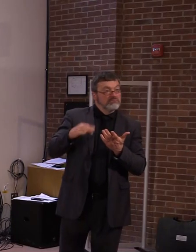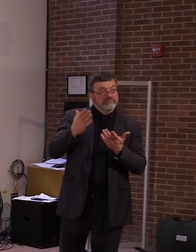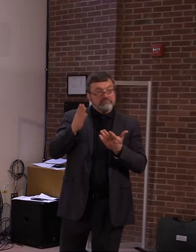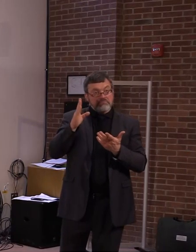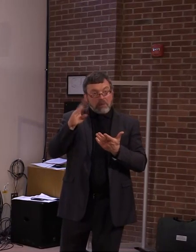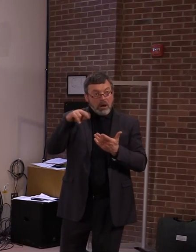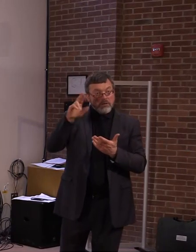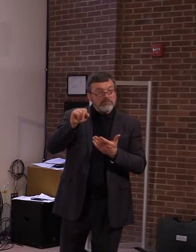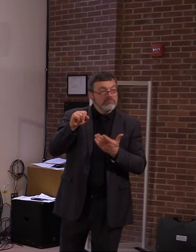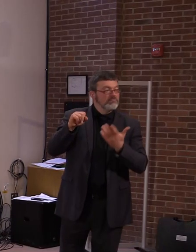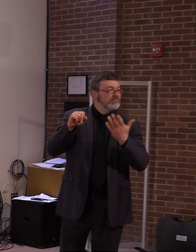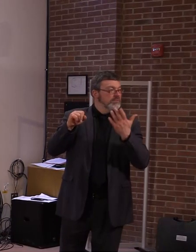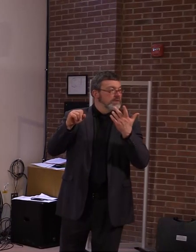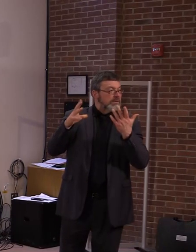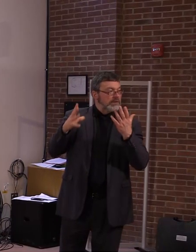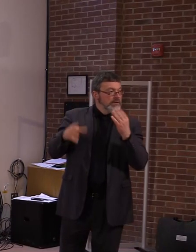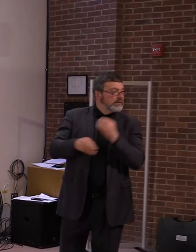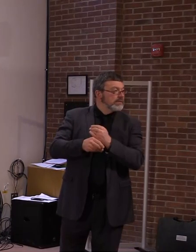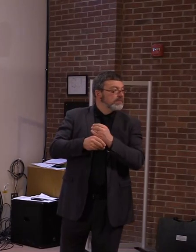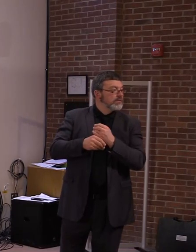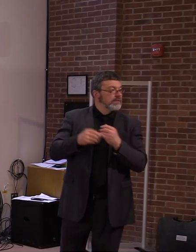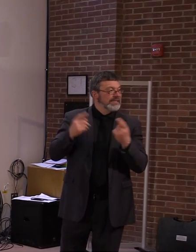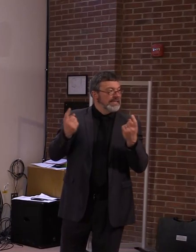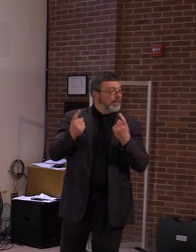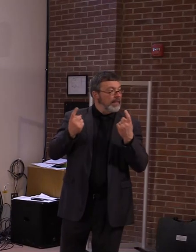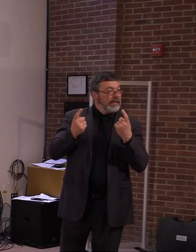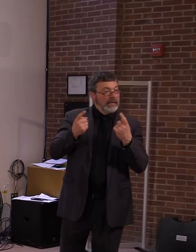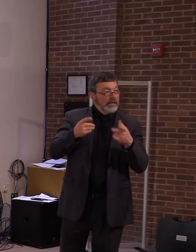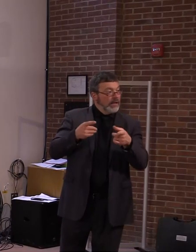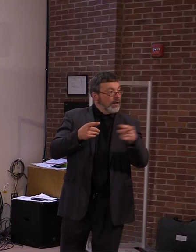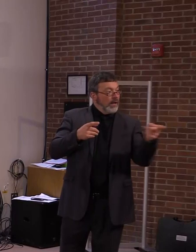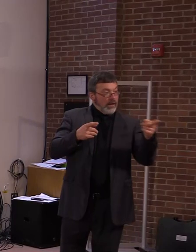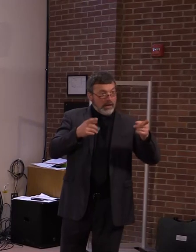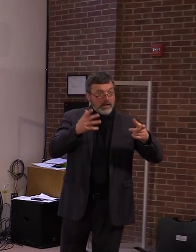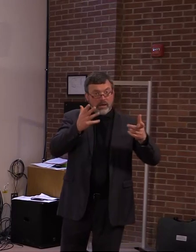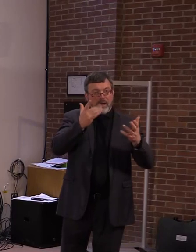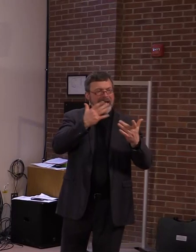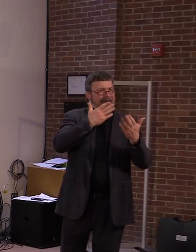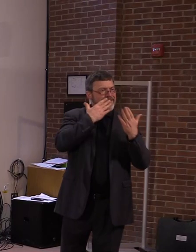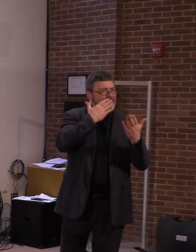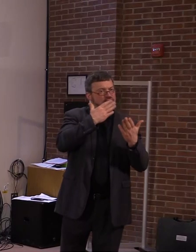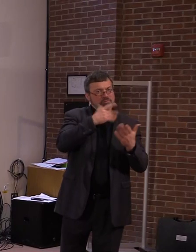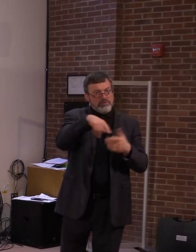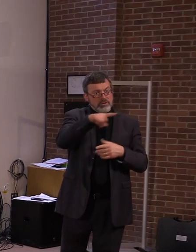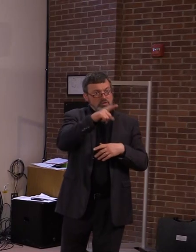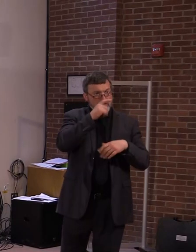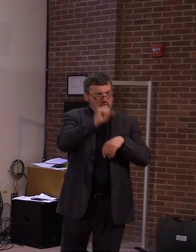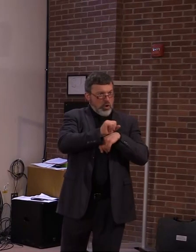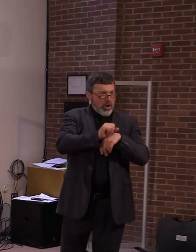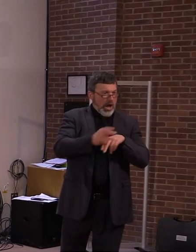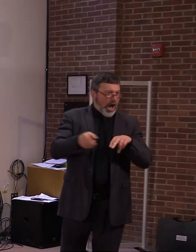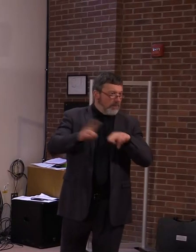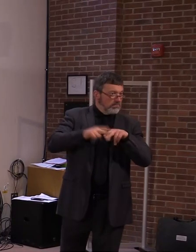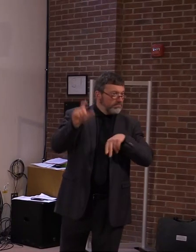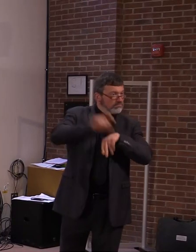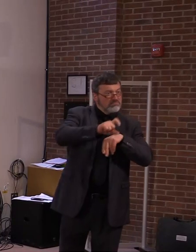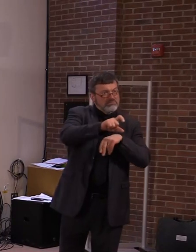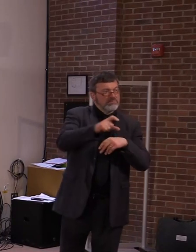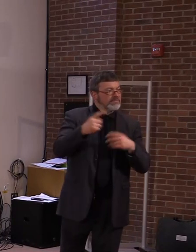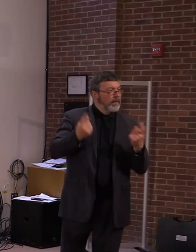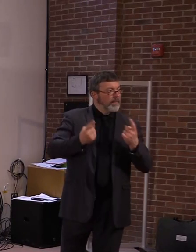an appreciation of those who are currently working in hospitals and currently dealing with the surge? I think the appreciation